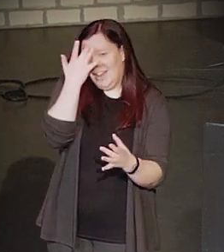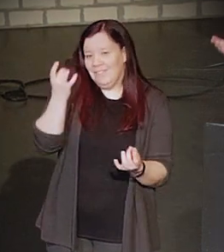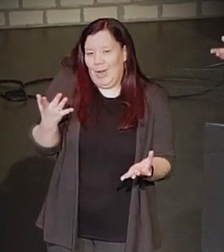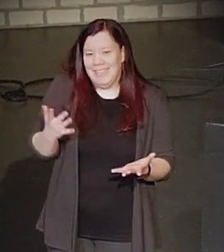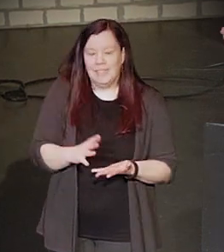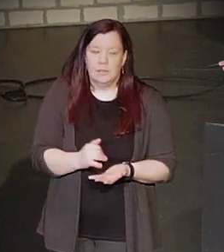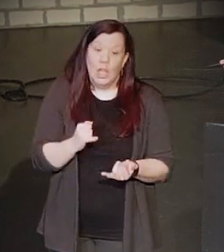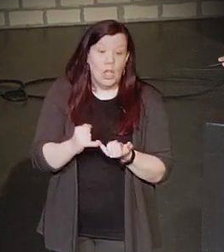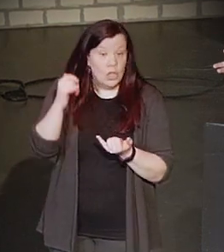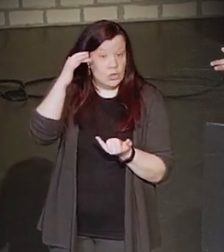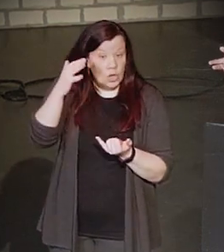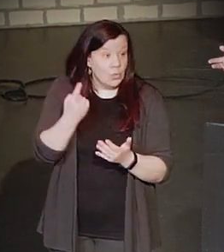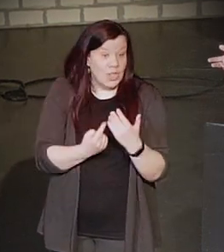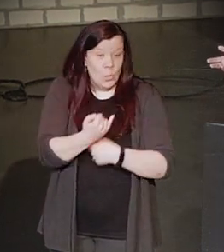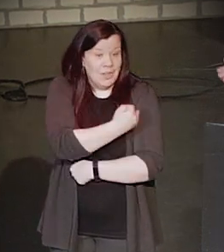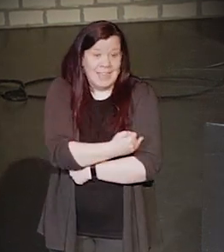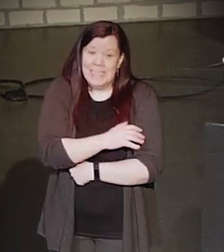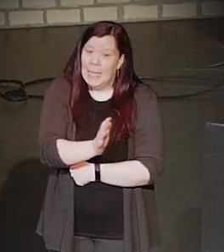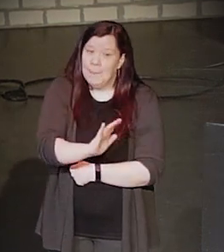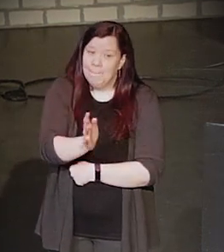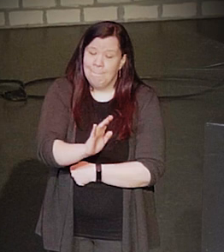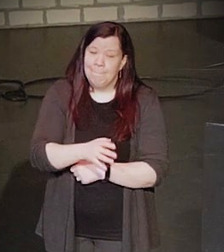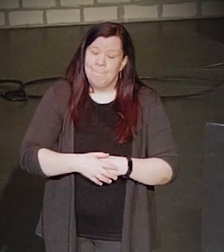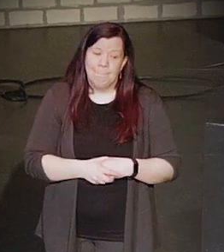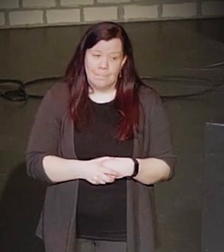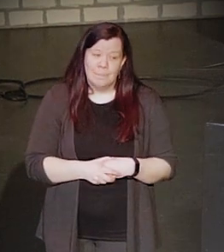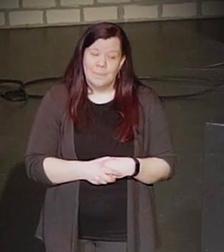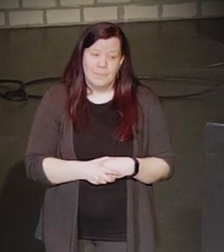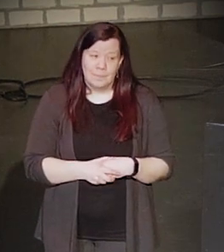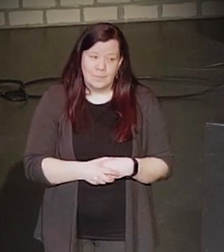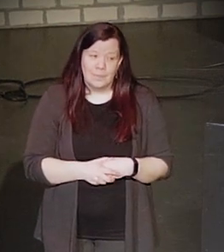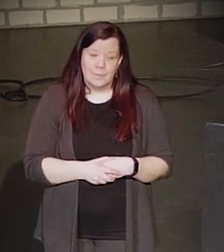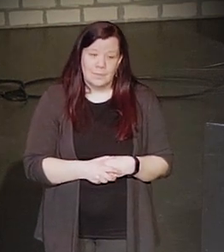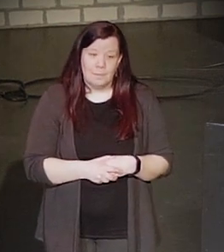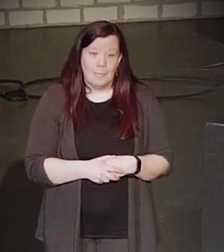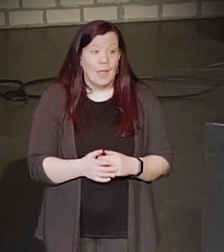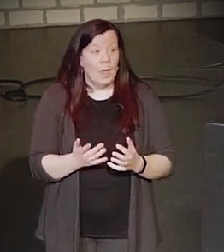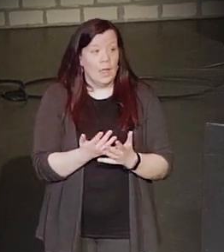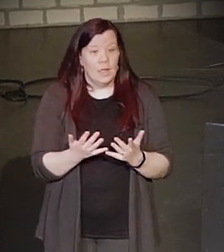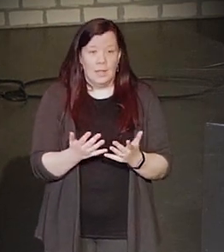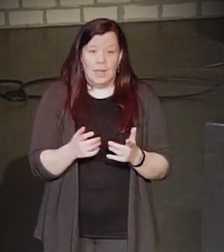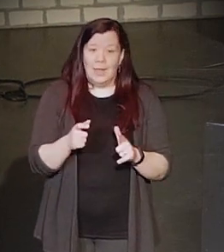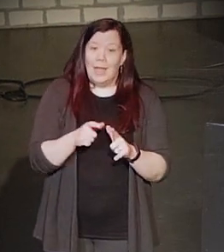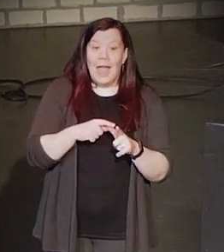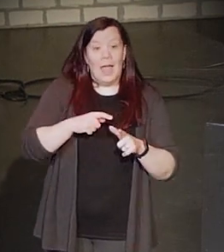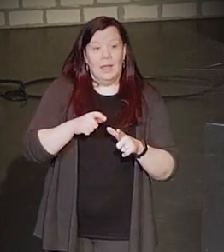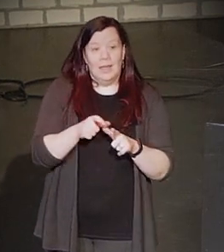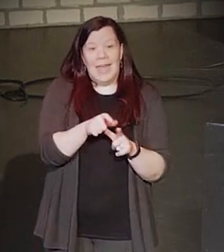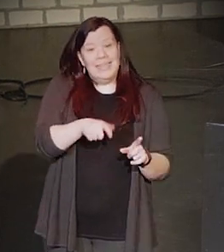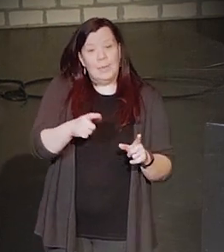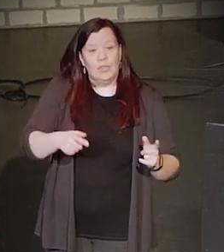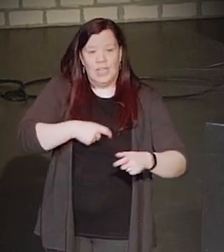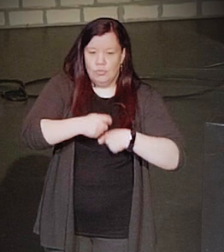not the only victim of this process. Even the kind of main democratic rebellious leader of